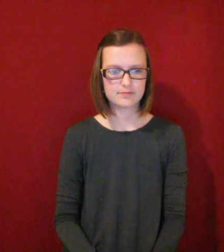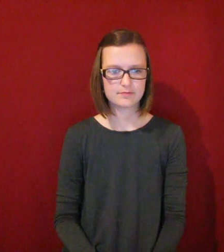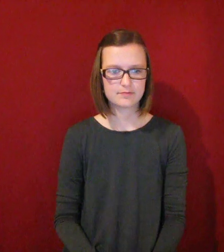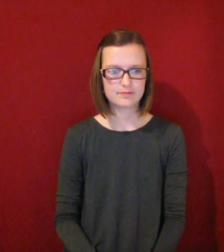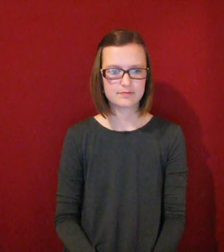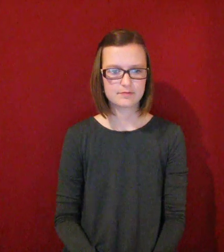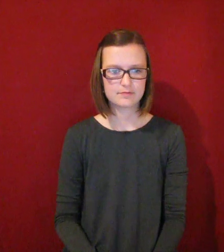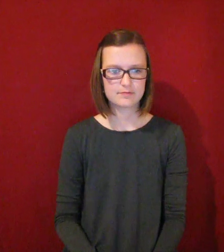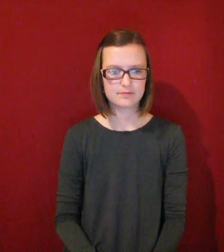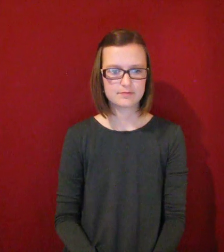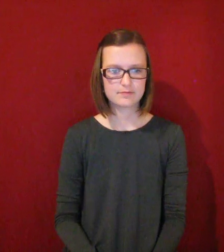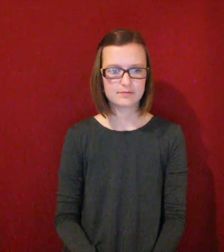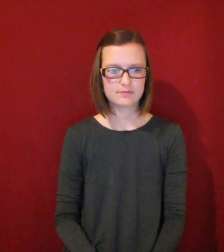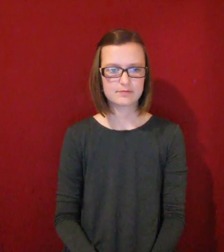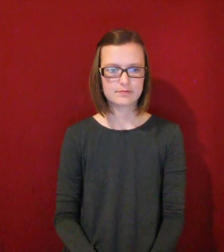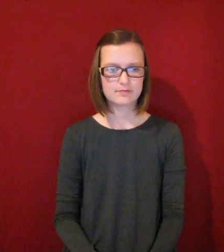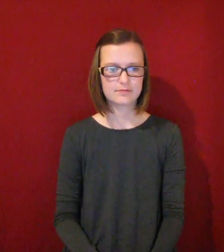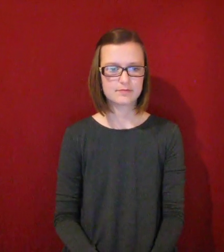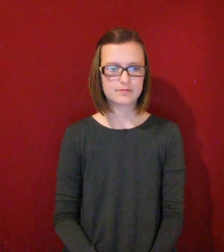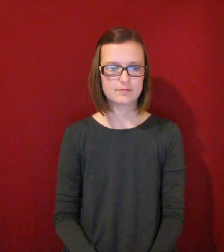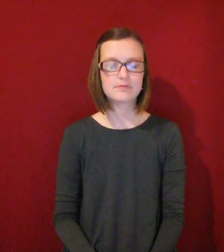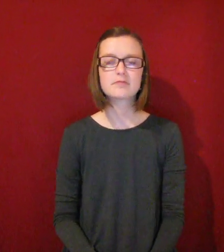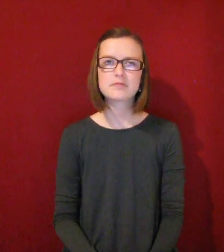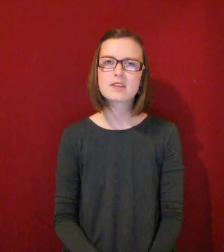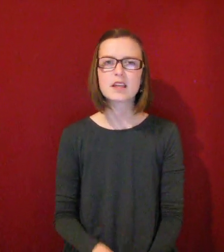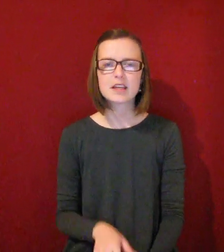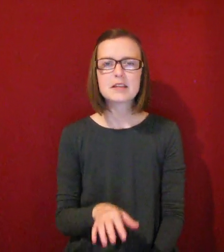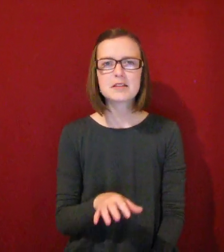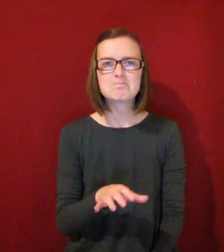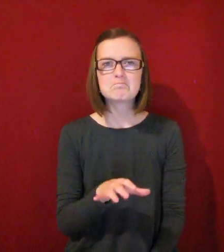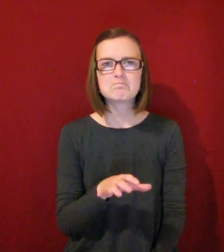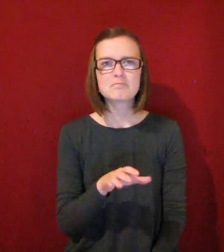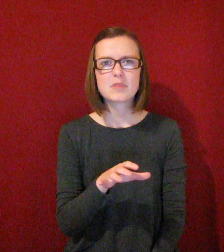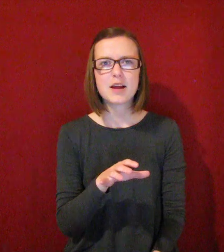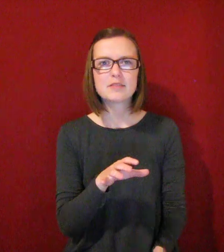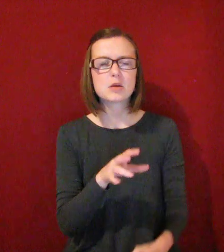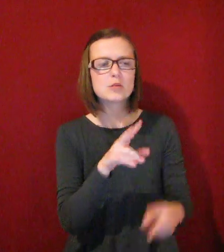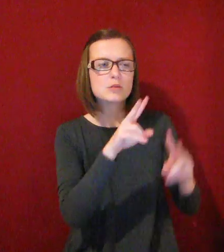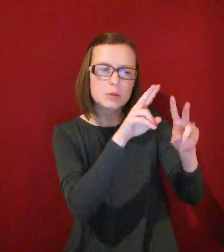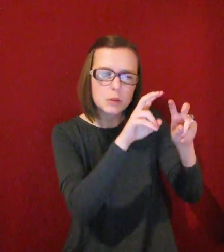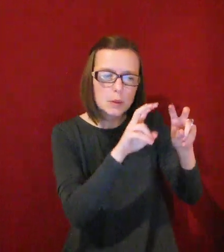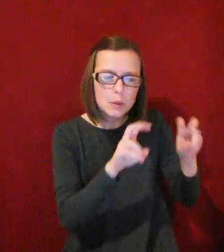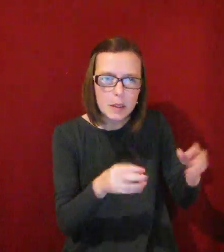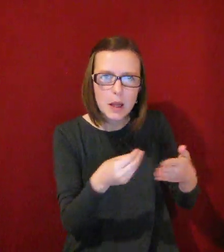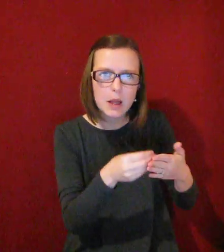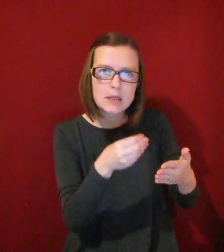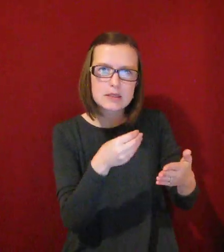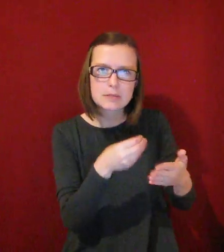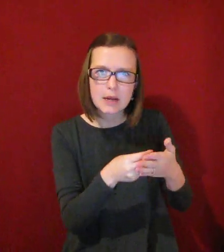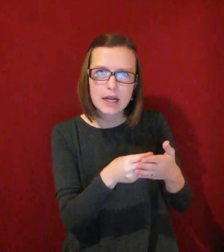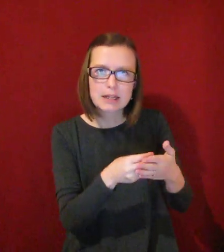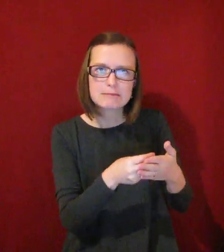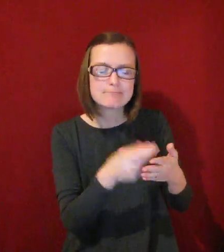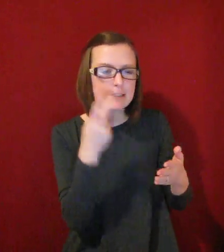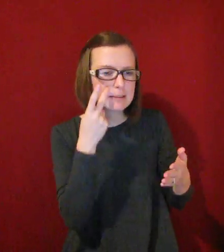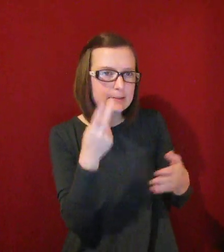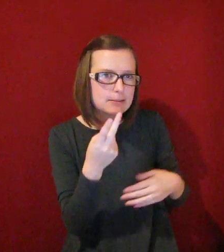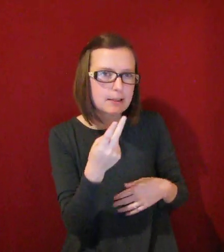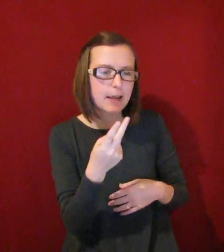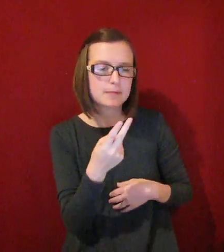Well, and that's where some of this we'll need to calculate and determine how much you will be able to get on a monthly